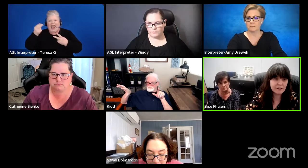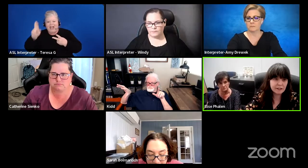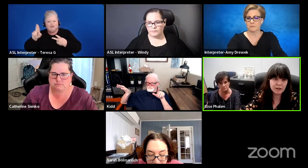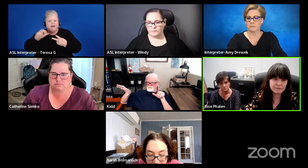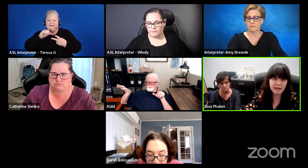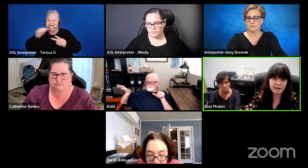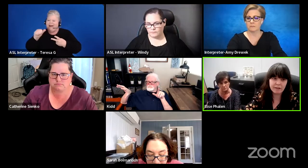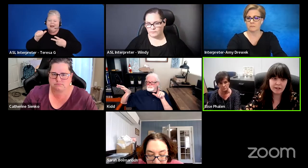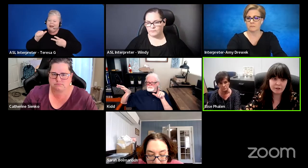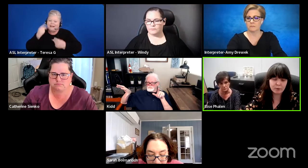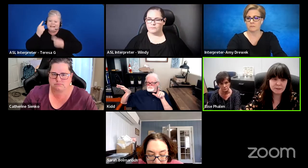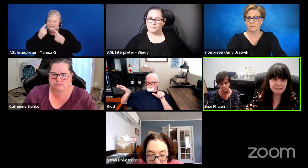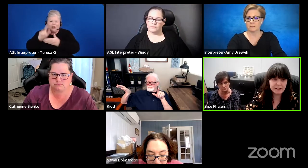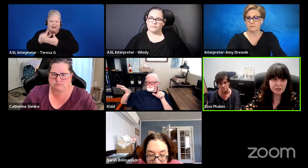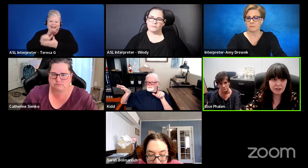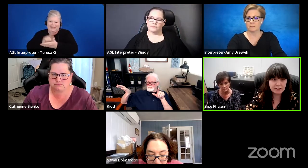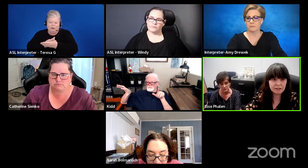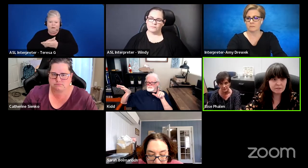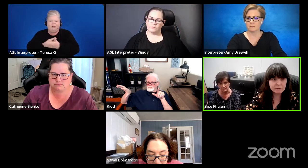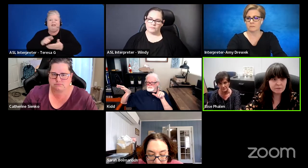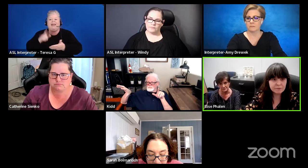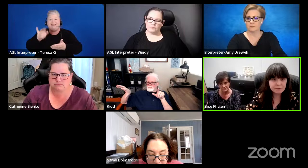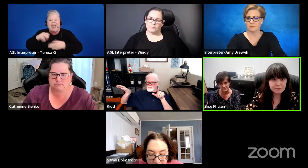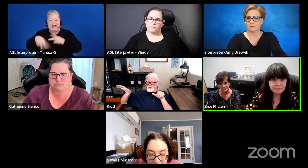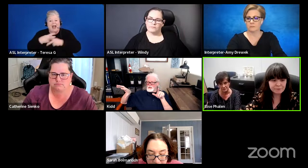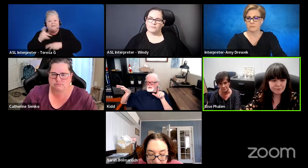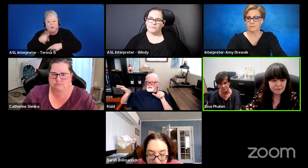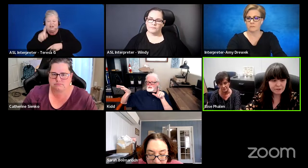one, and I think you would have to have that in open session.